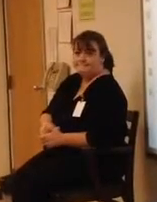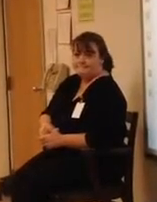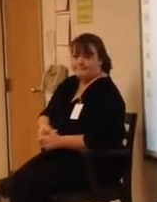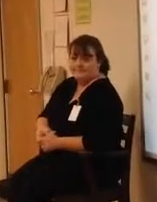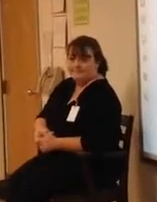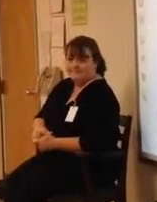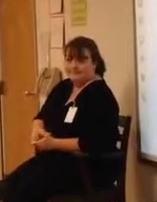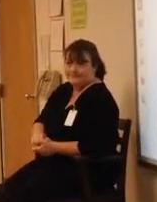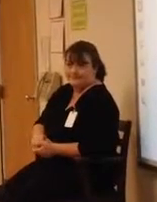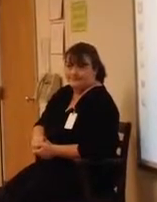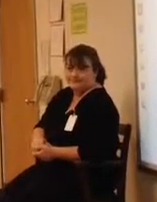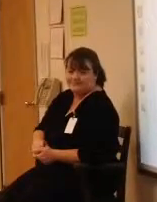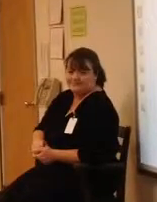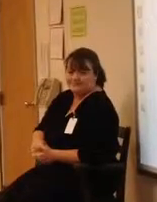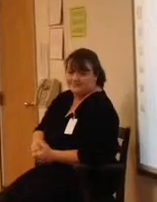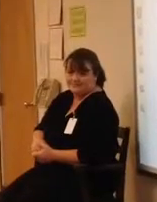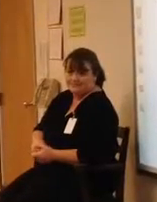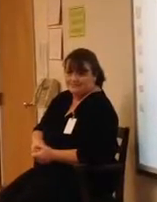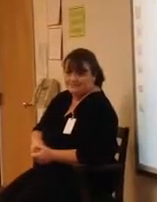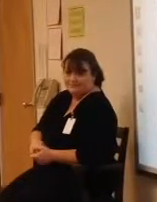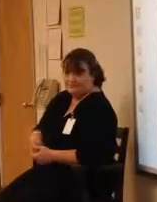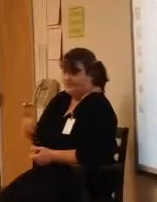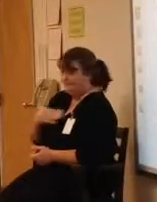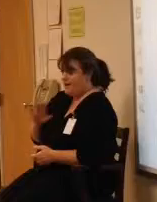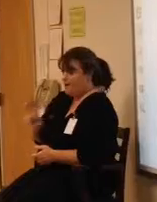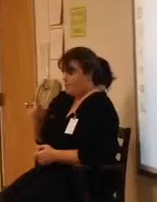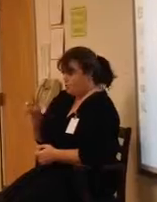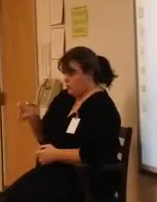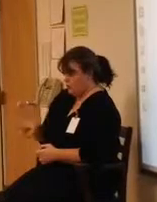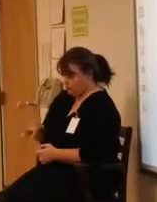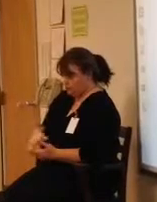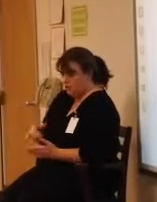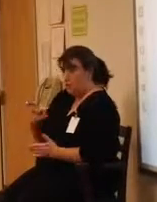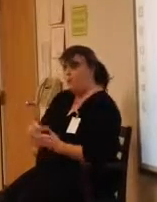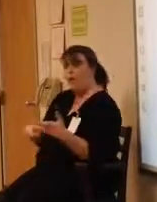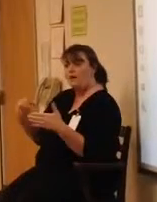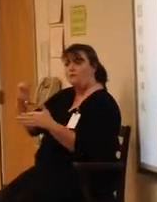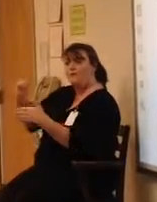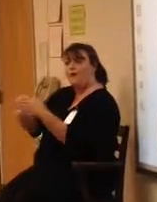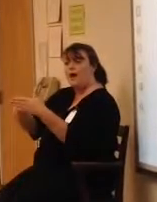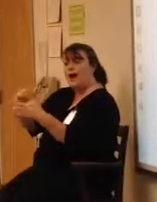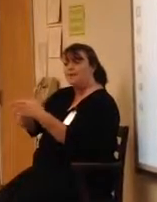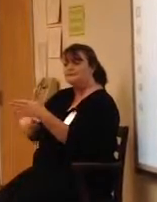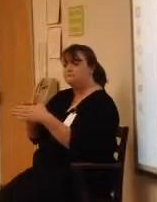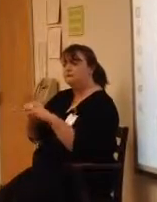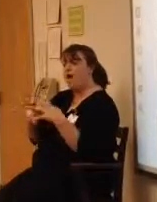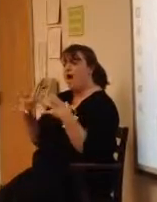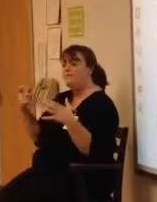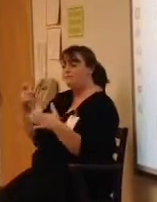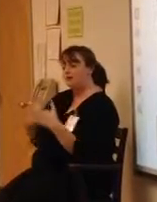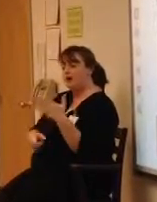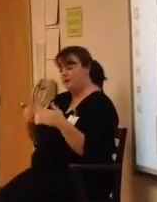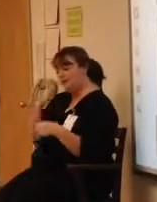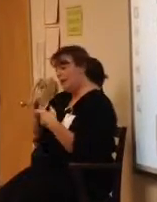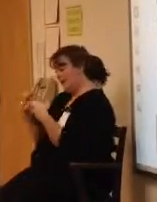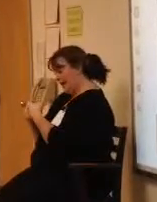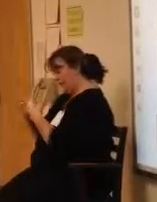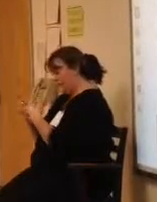Okay, my other question is, what's the price range? Because I know these electric cars, they're real expensive because